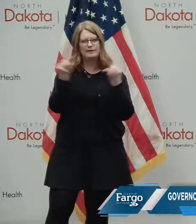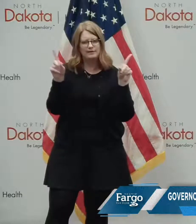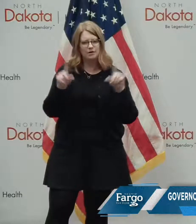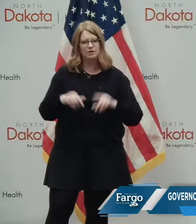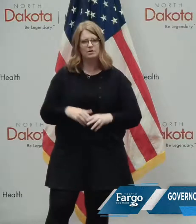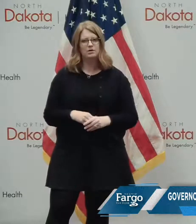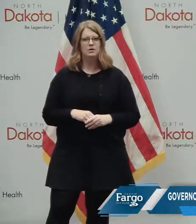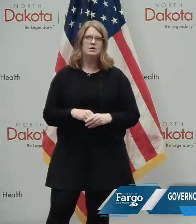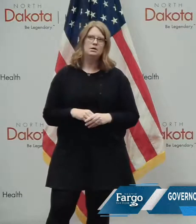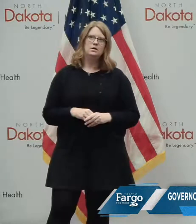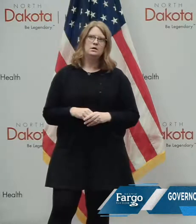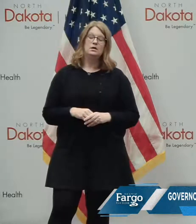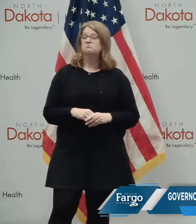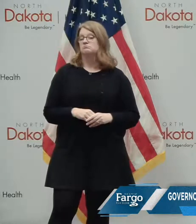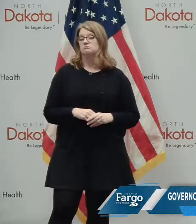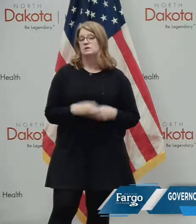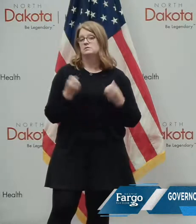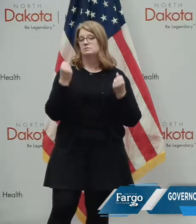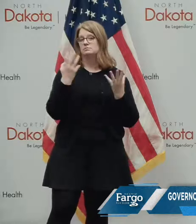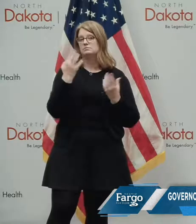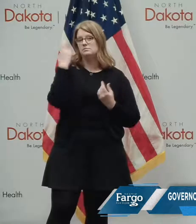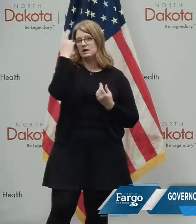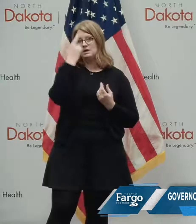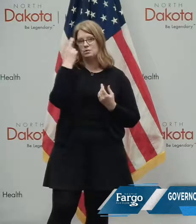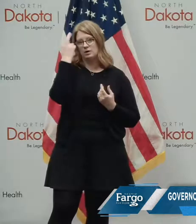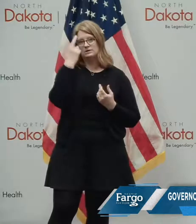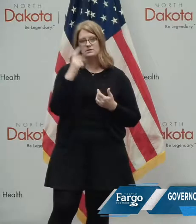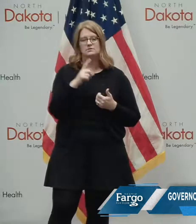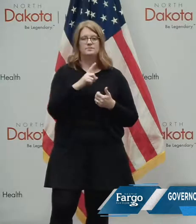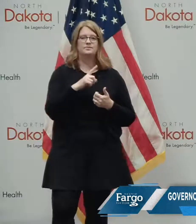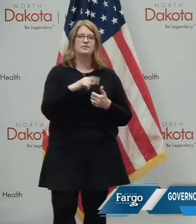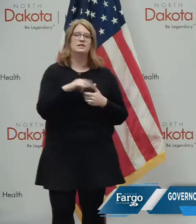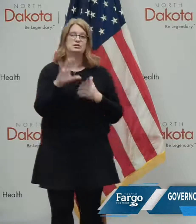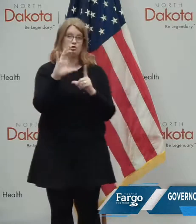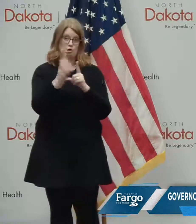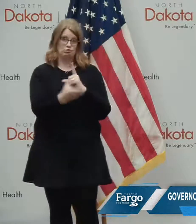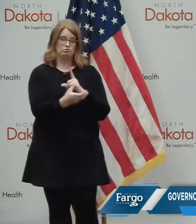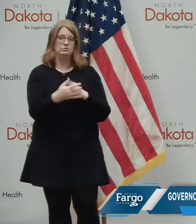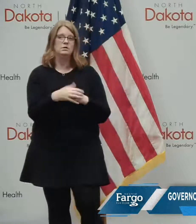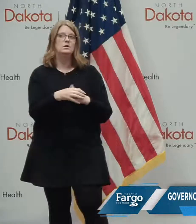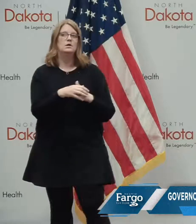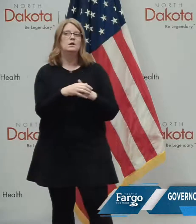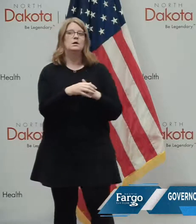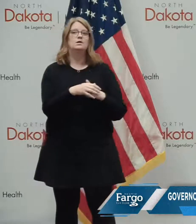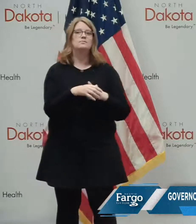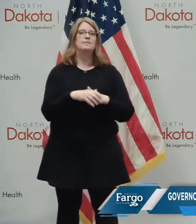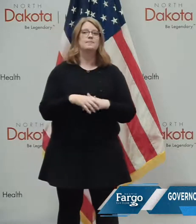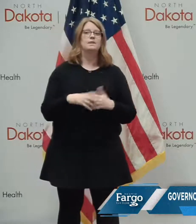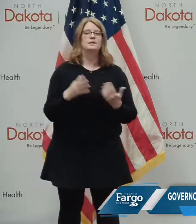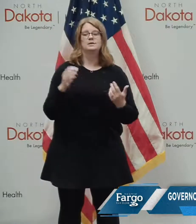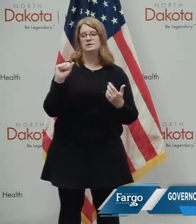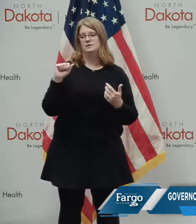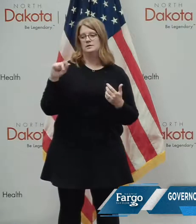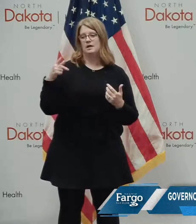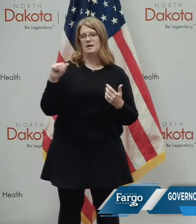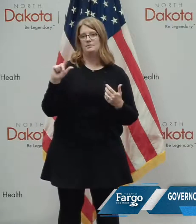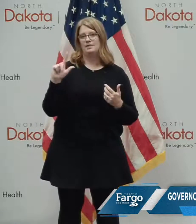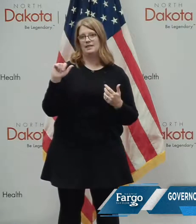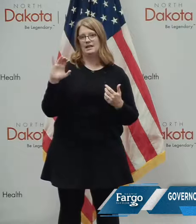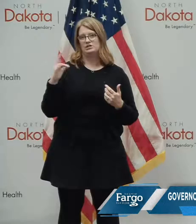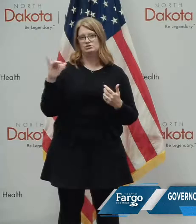There's a number of things. I mean, I think that there's a cultural difference. I mean, you talked about, you know, Appalachia